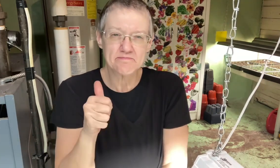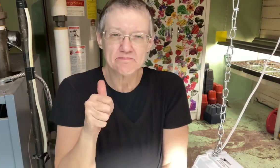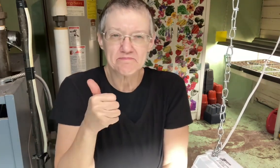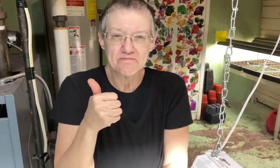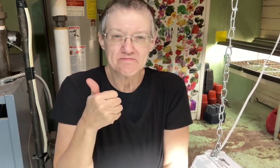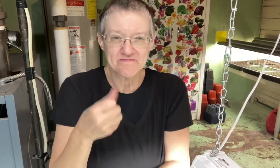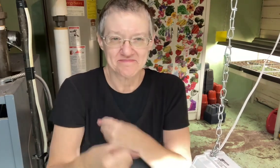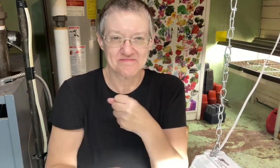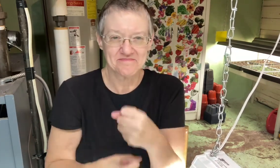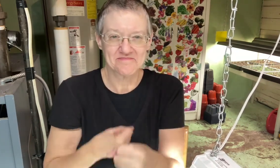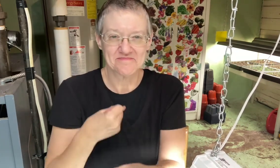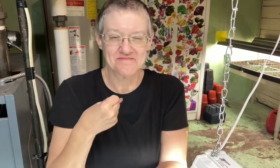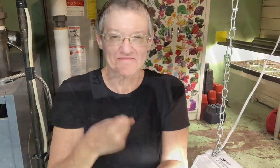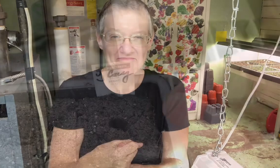10 years.